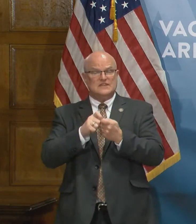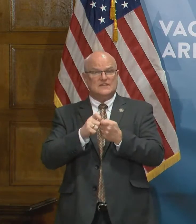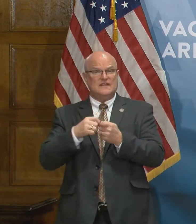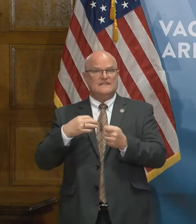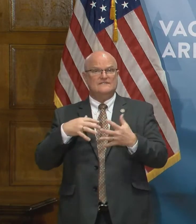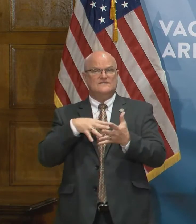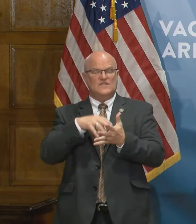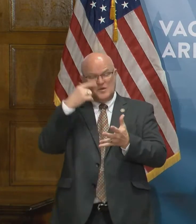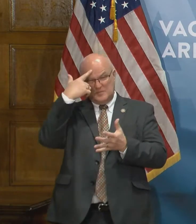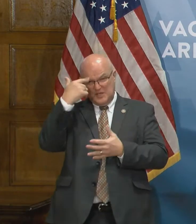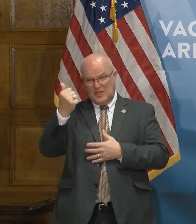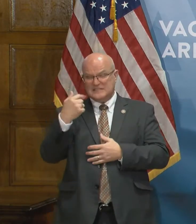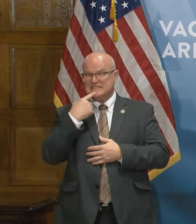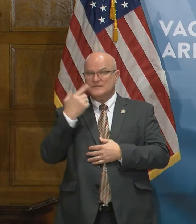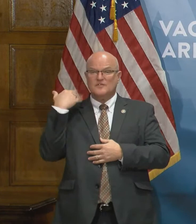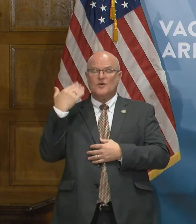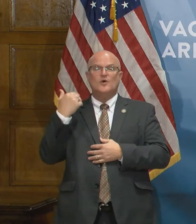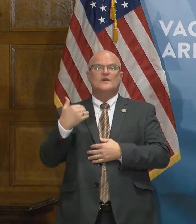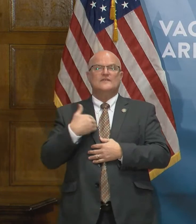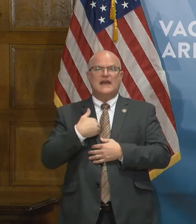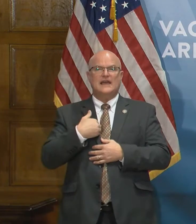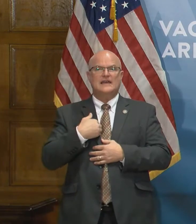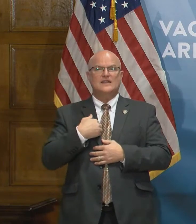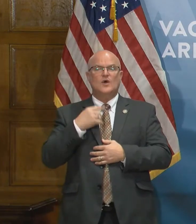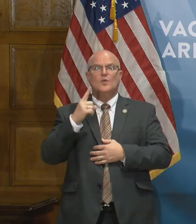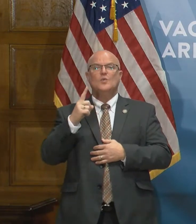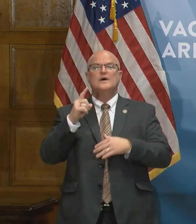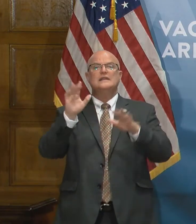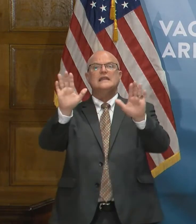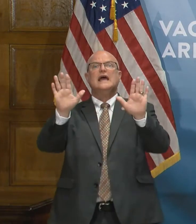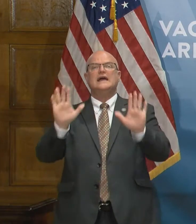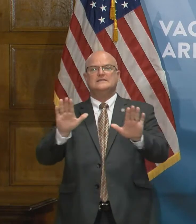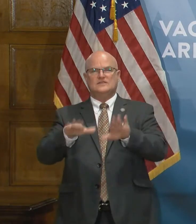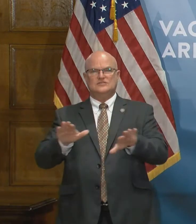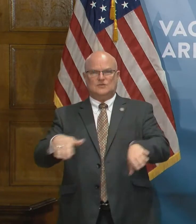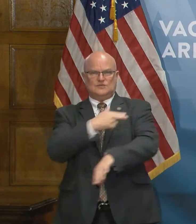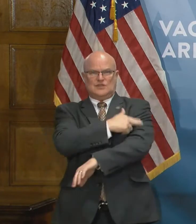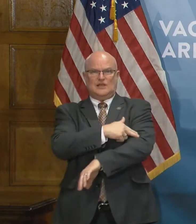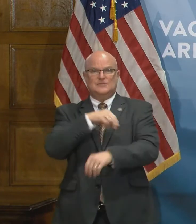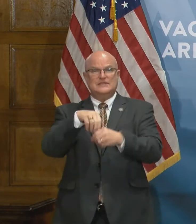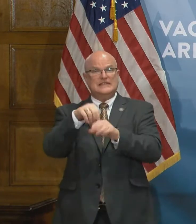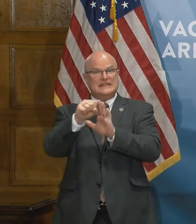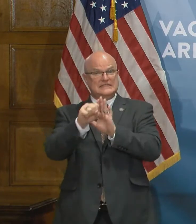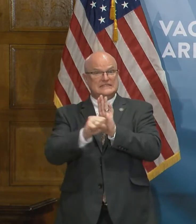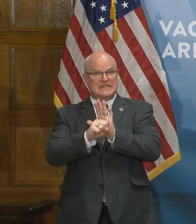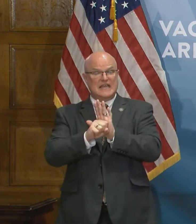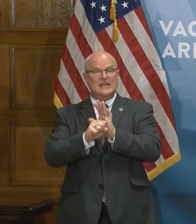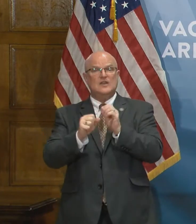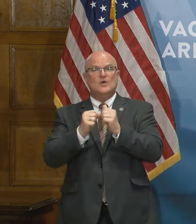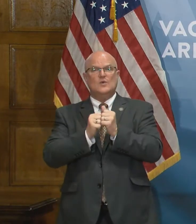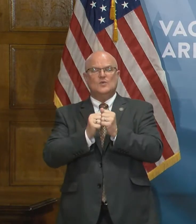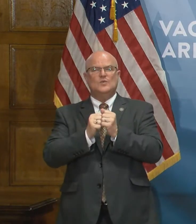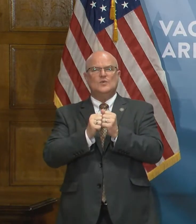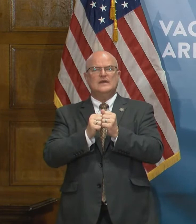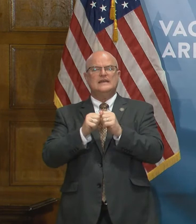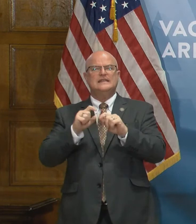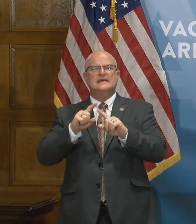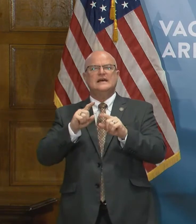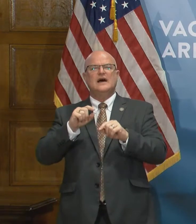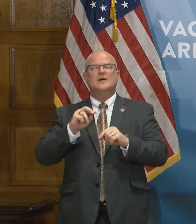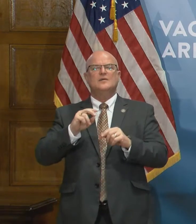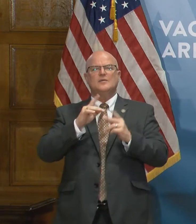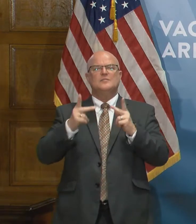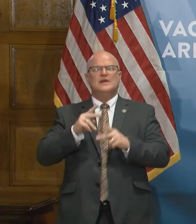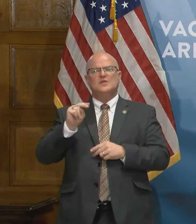vulnerable because of, as I mentioned before, we have one excellent children's hospital here in the state with a satellite campus in